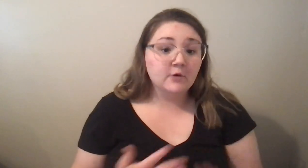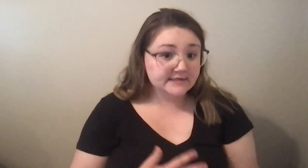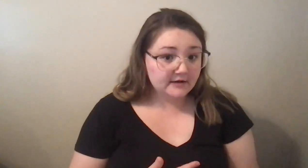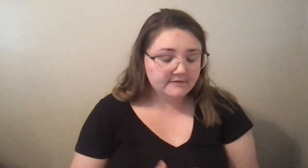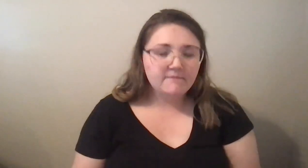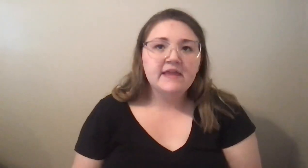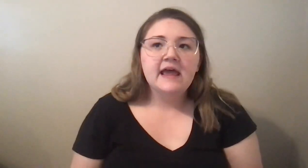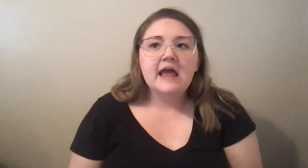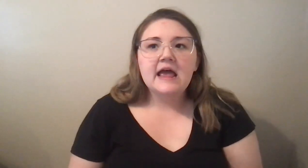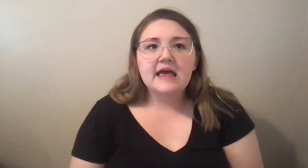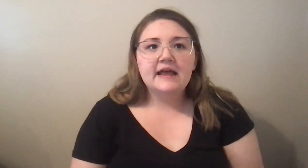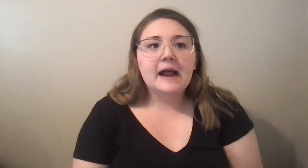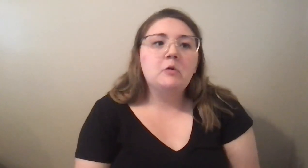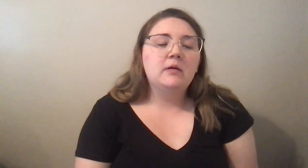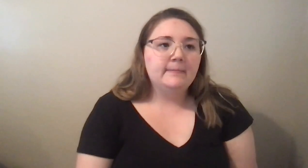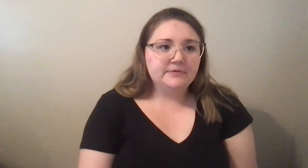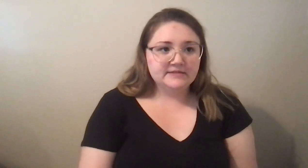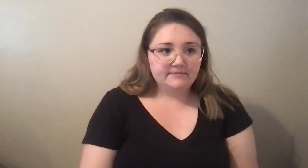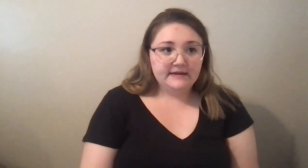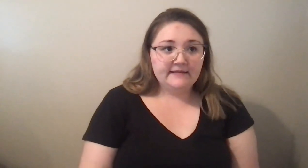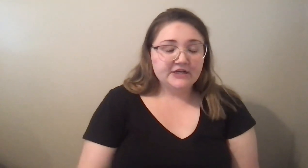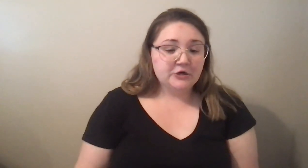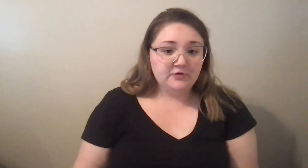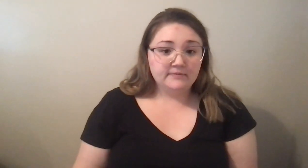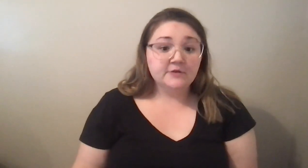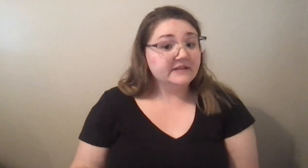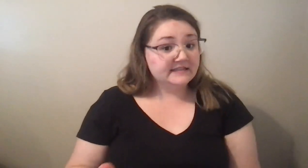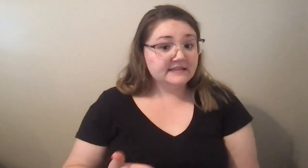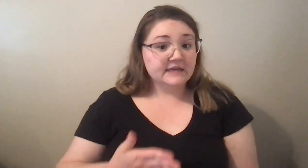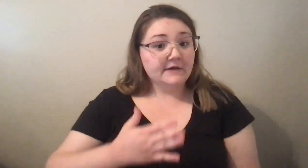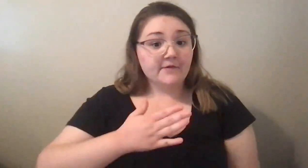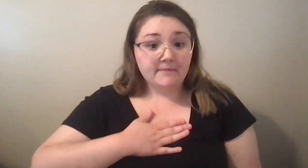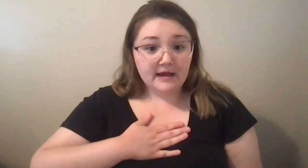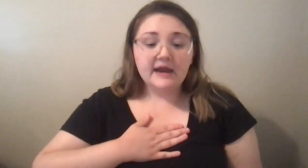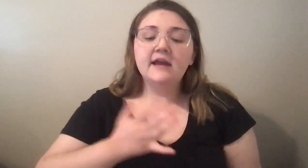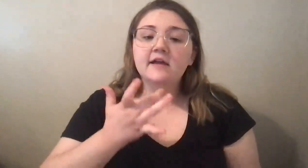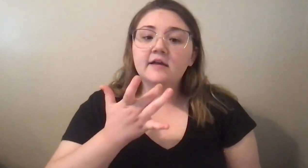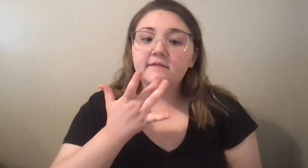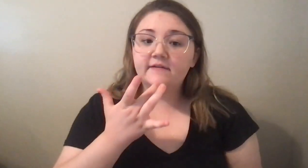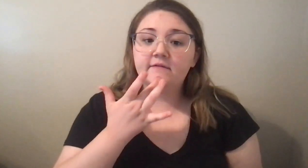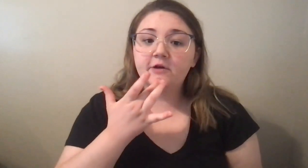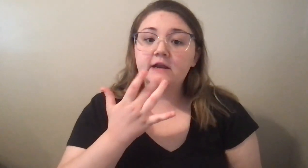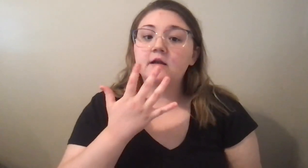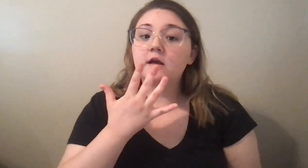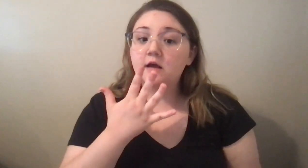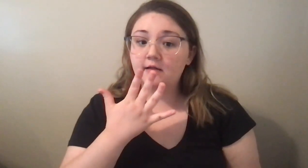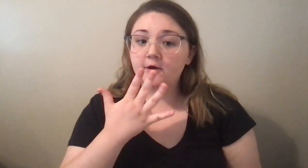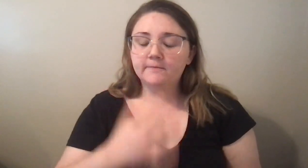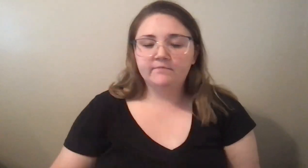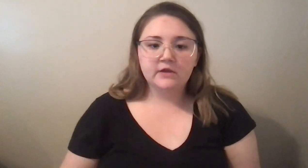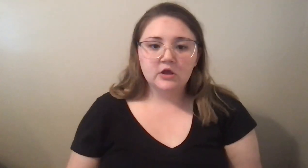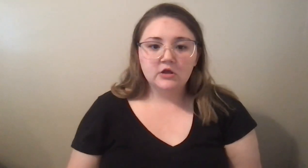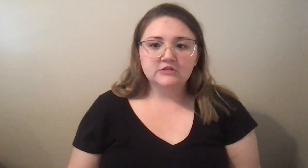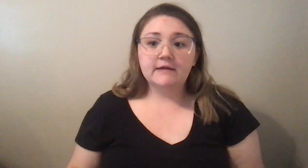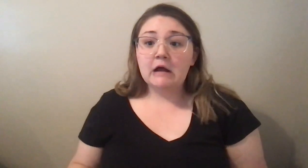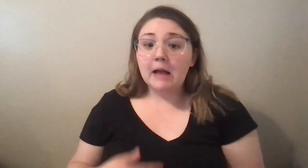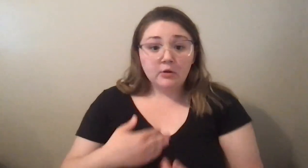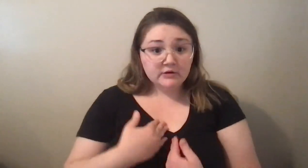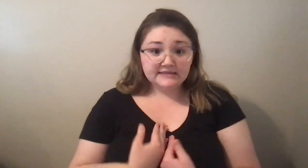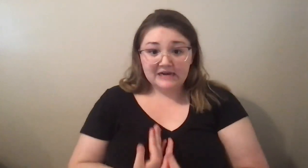in voice off. And I will do something like show them, so this is the sign for my favorite color. So now I'm